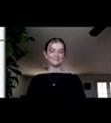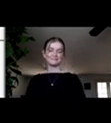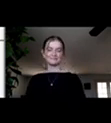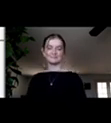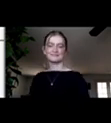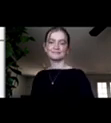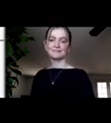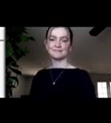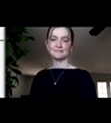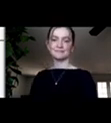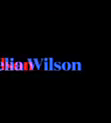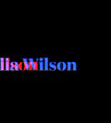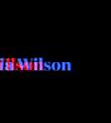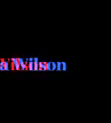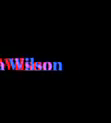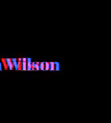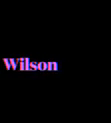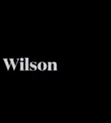Thank you.